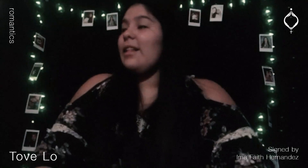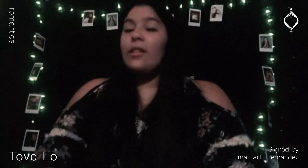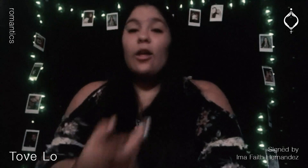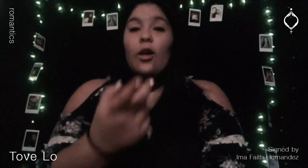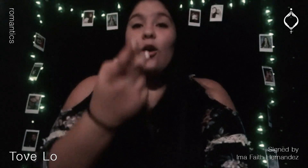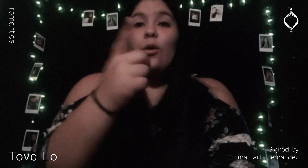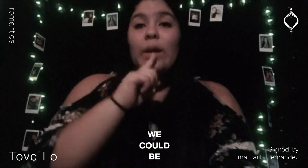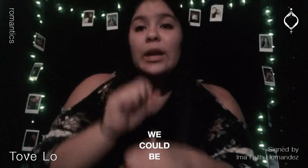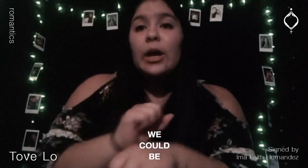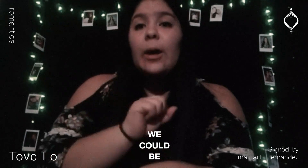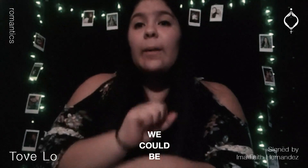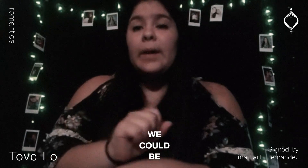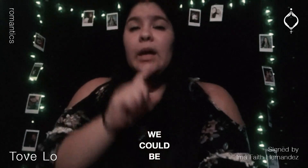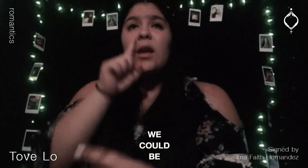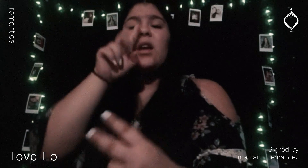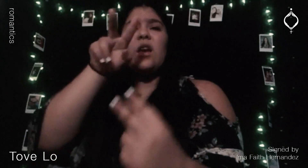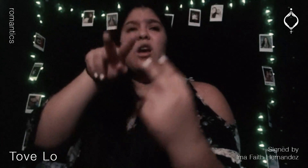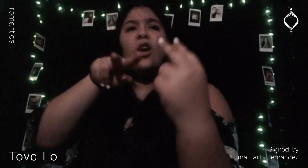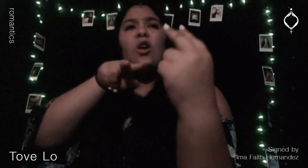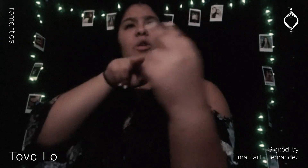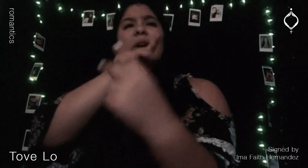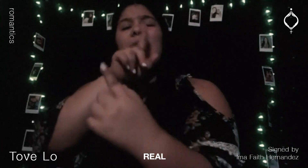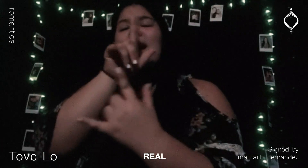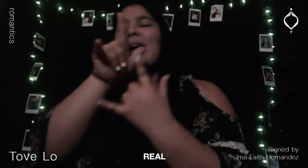We could be Real